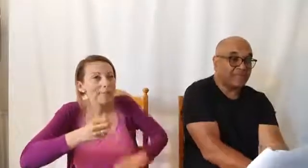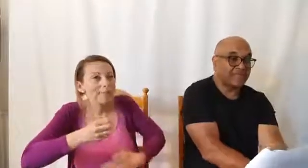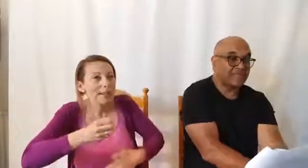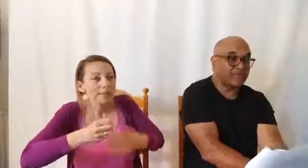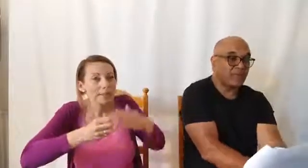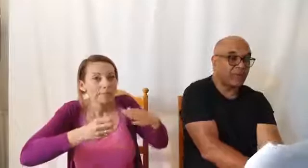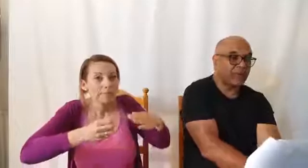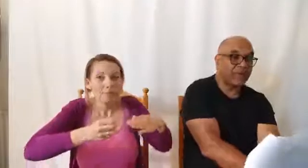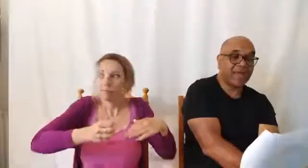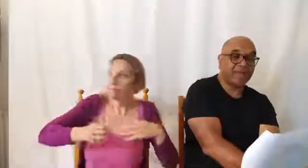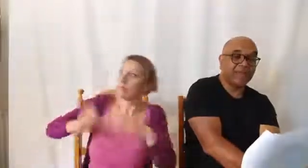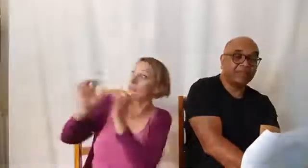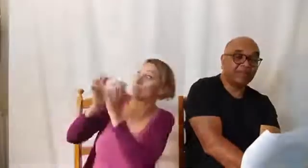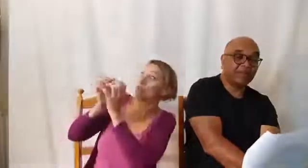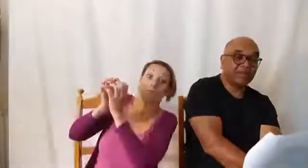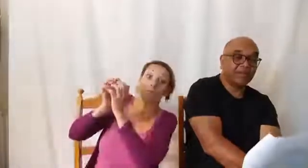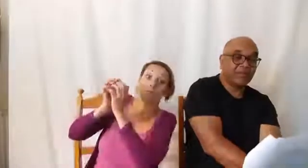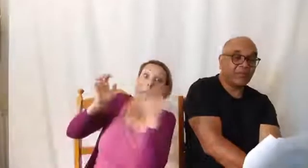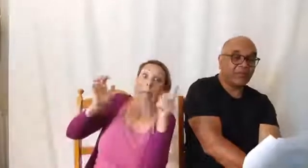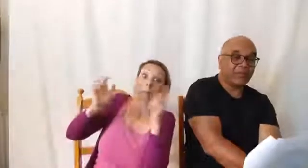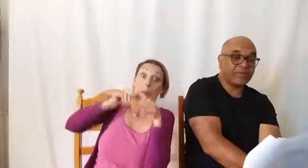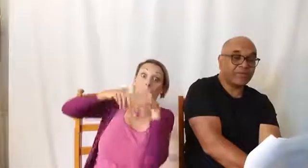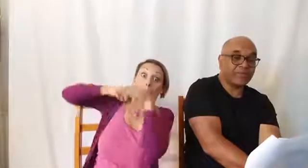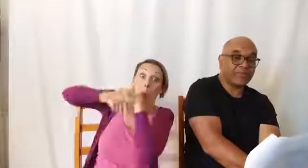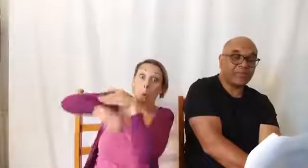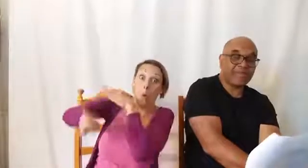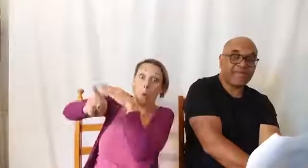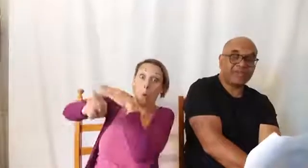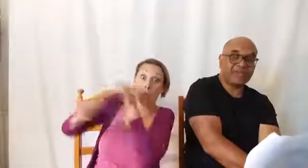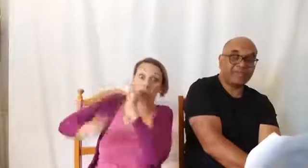little body could carry him, before Chris the crab could catch him.